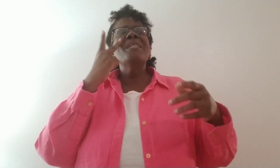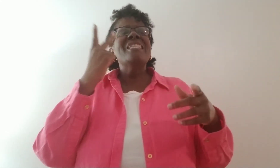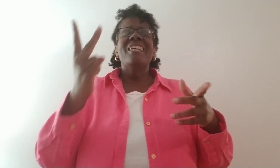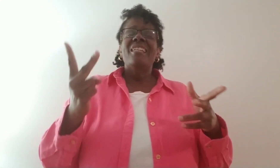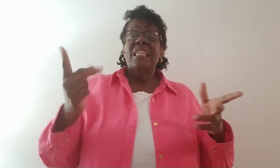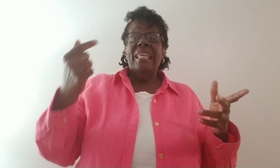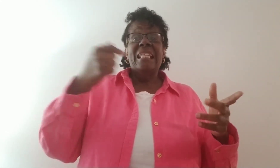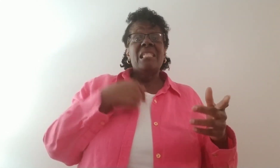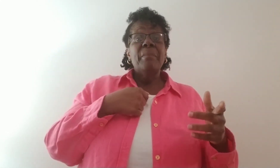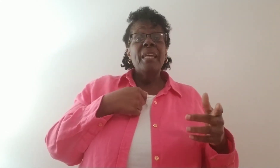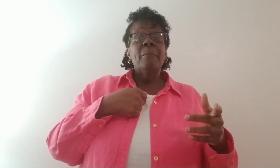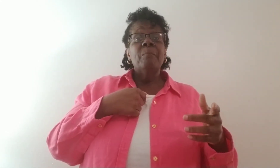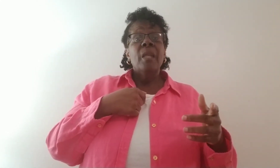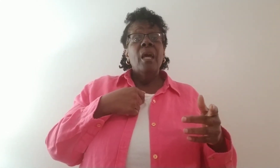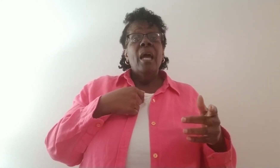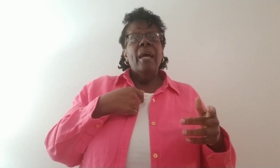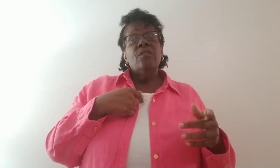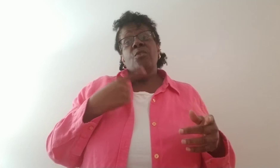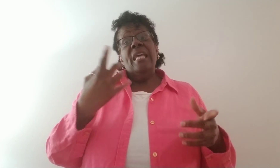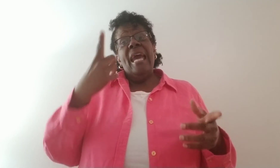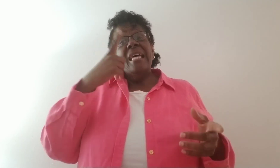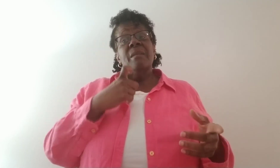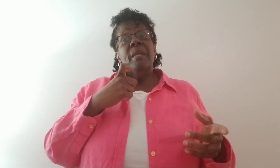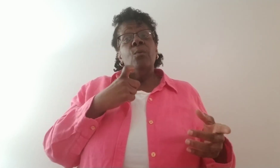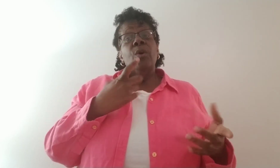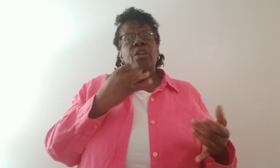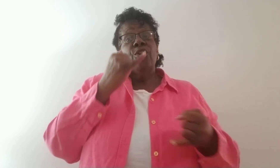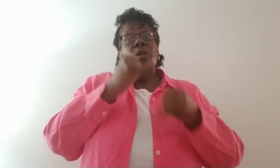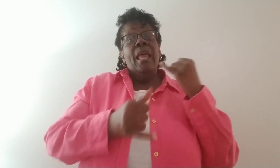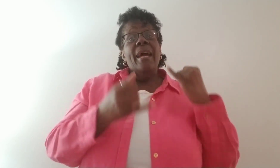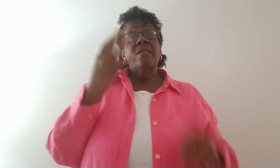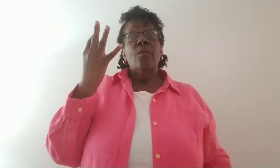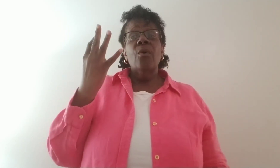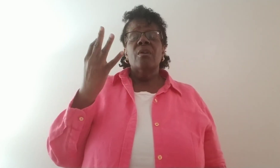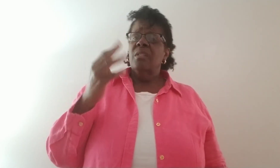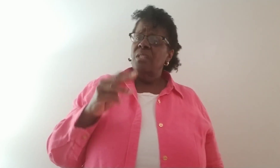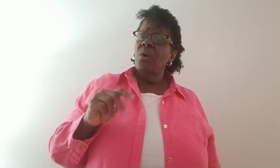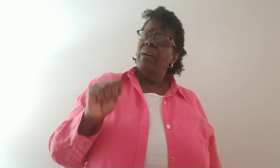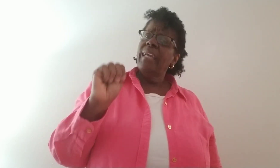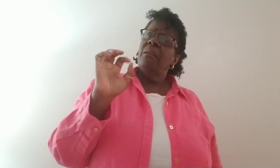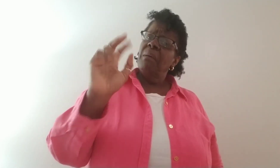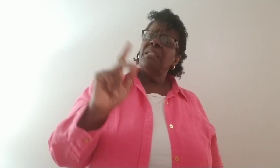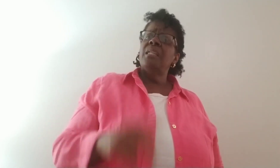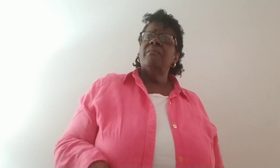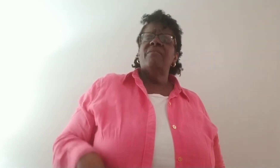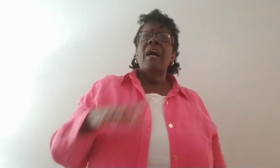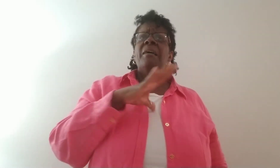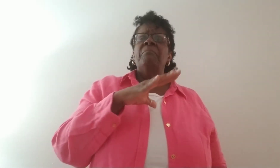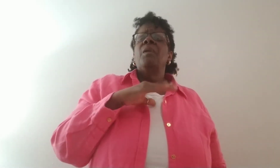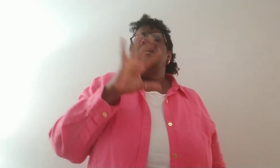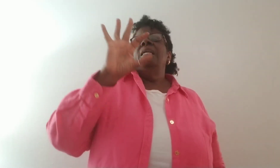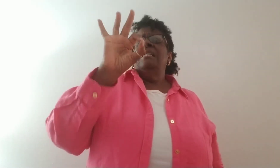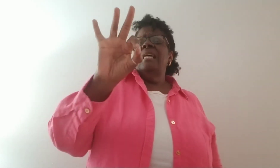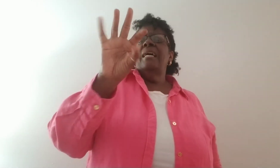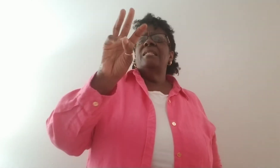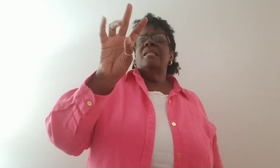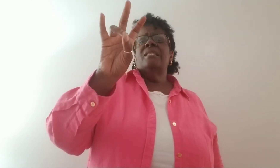let me see. Then they get to me. And so they ask me, what are your last four? So, okay, I did it, fine.